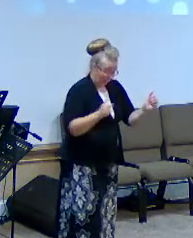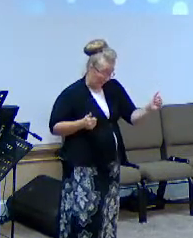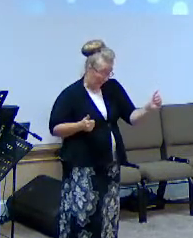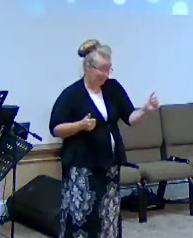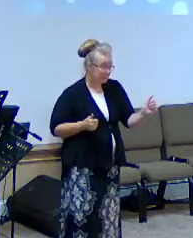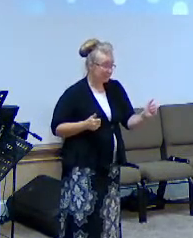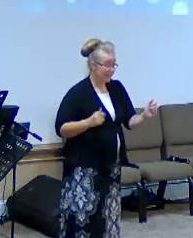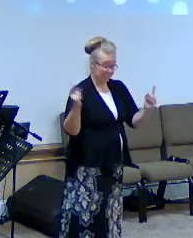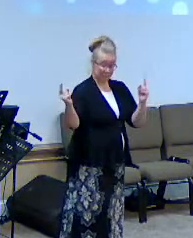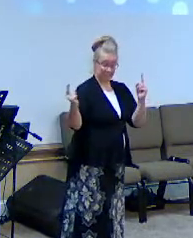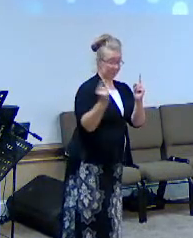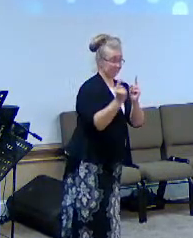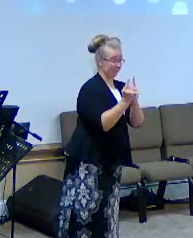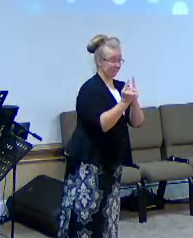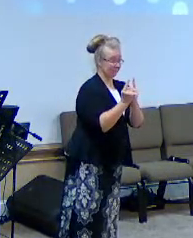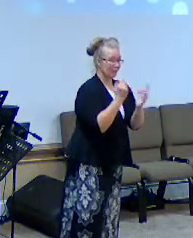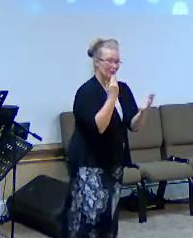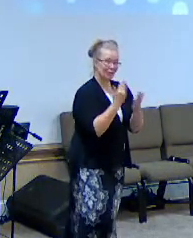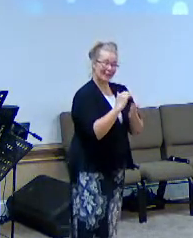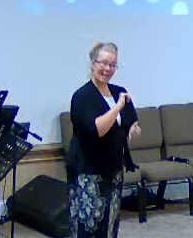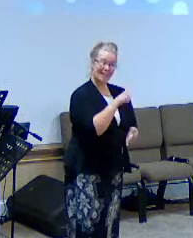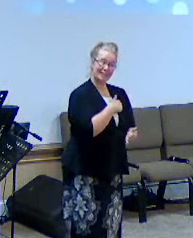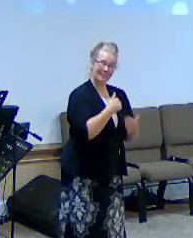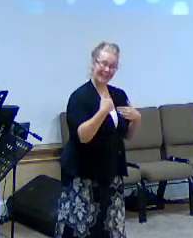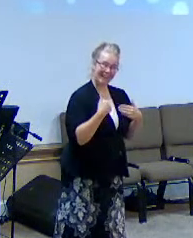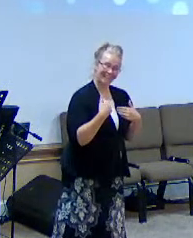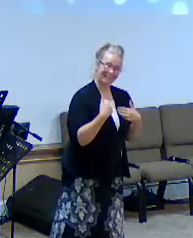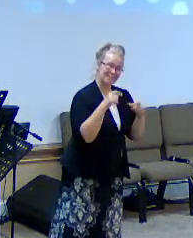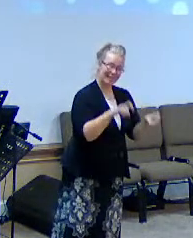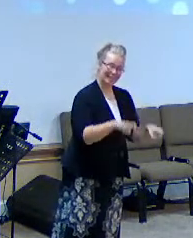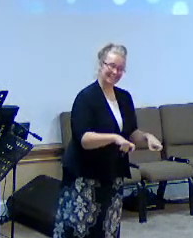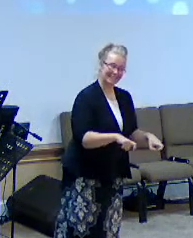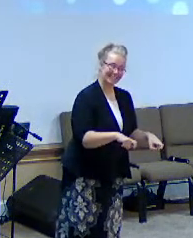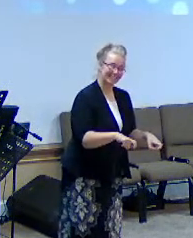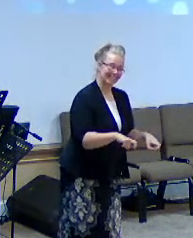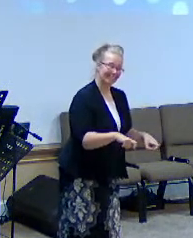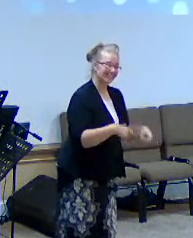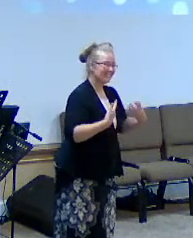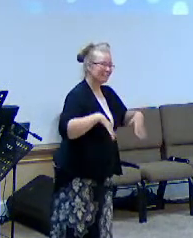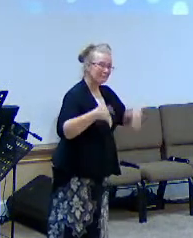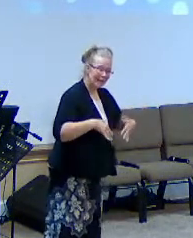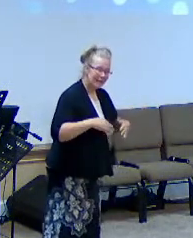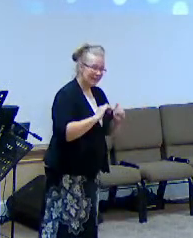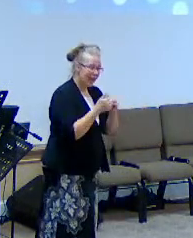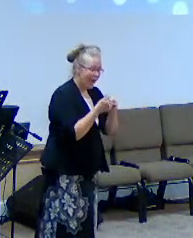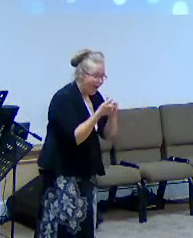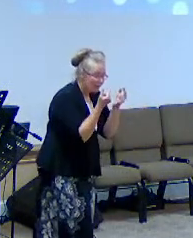directly to somebody with a good attitude. It's amazing what an approach can do.